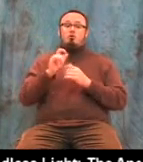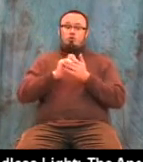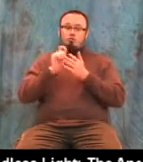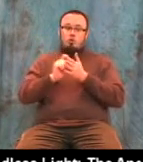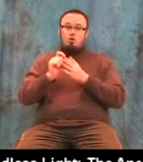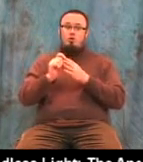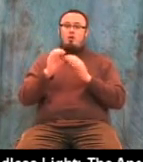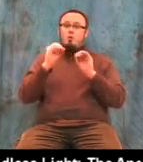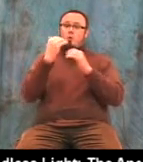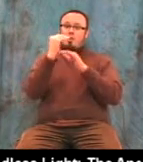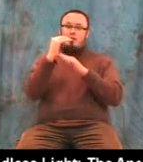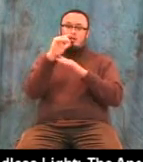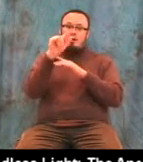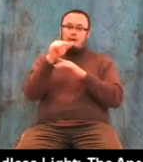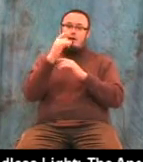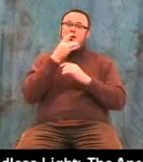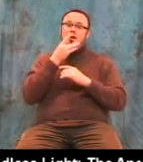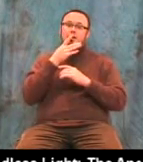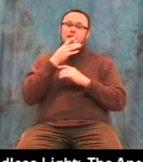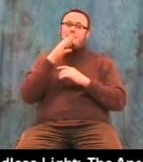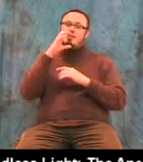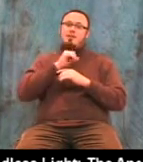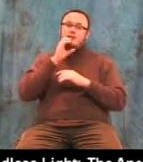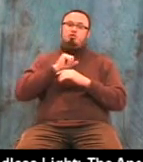Endless Light, The Ancient Path of Kabbalah,